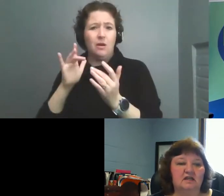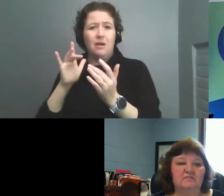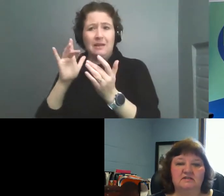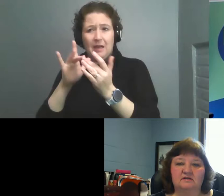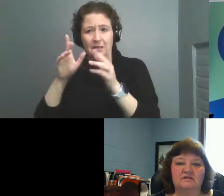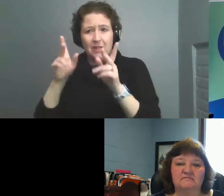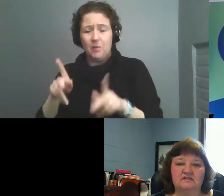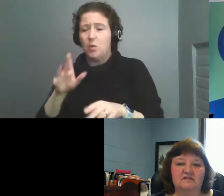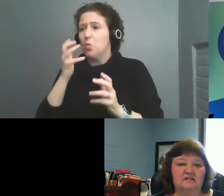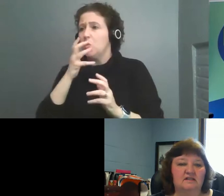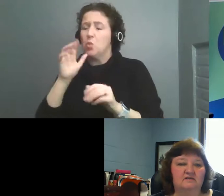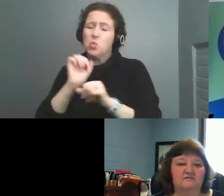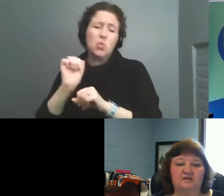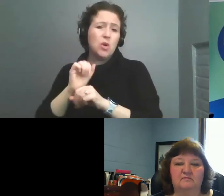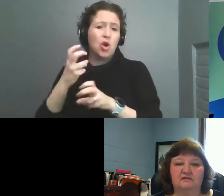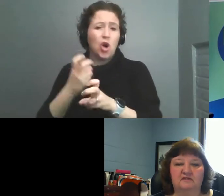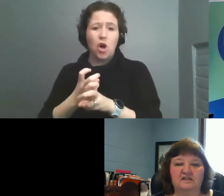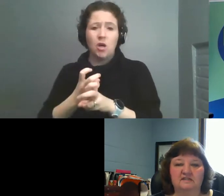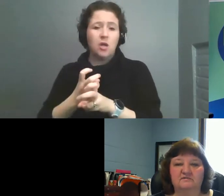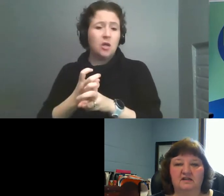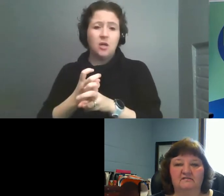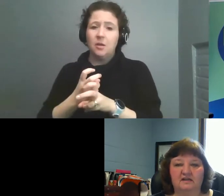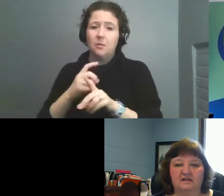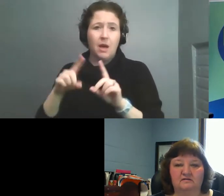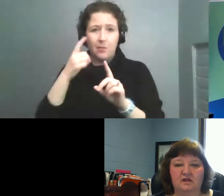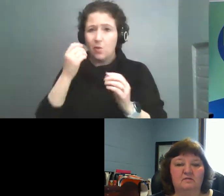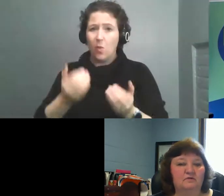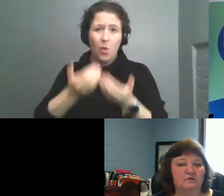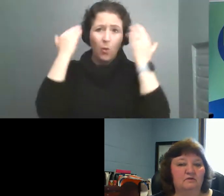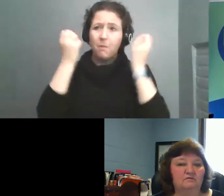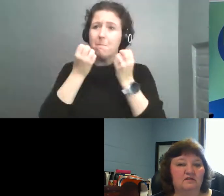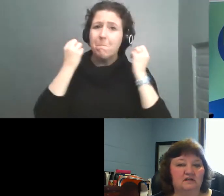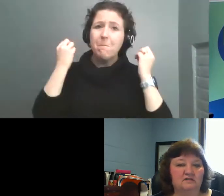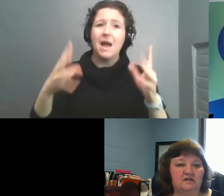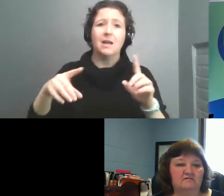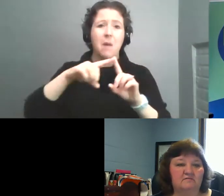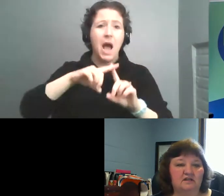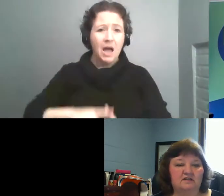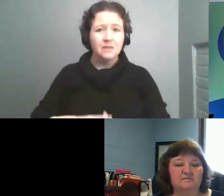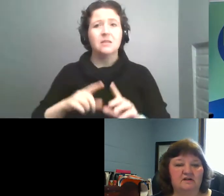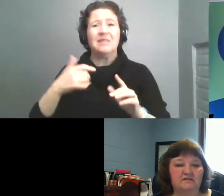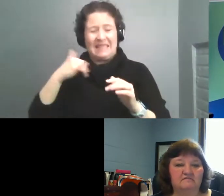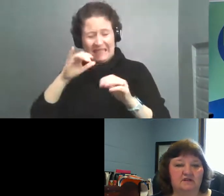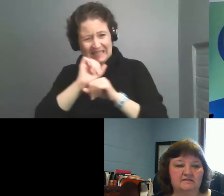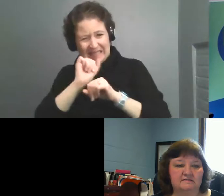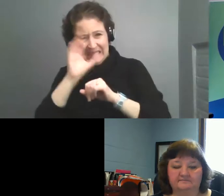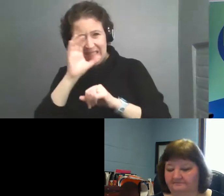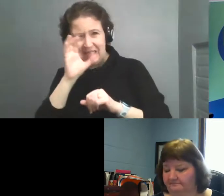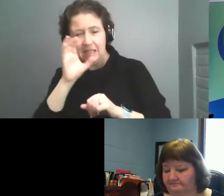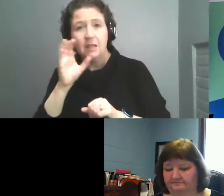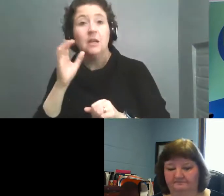diligently, but sometimes it isn't enough for the amount of cases we have right now. But we will reach out to everyone that is a positive